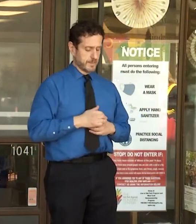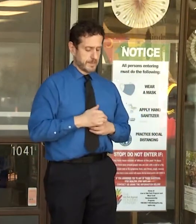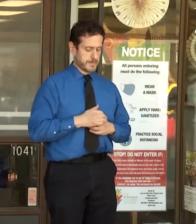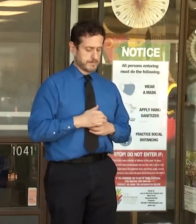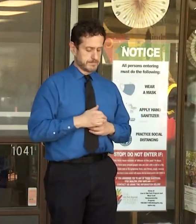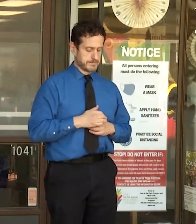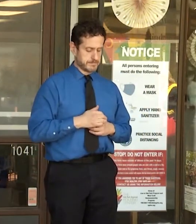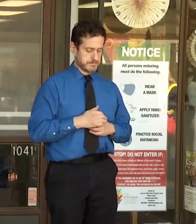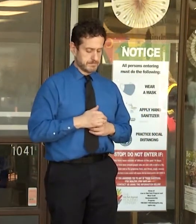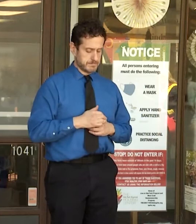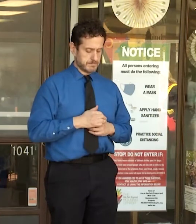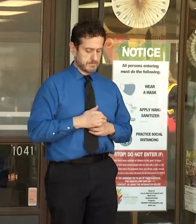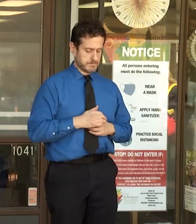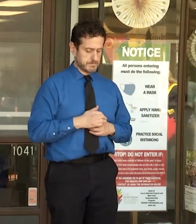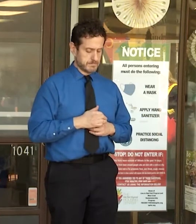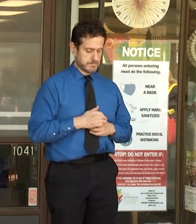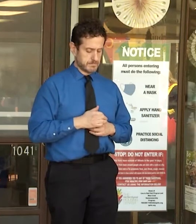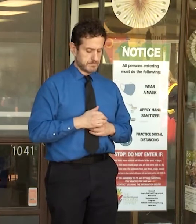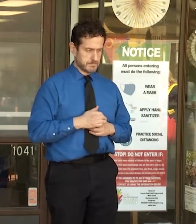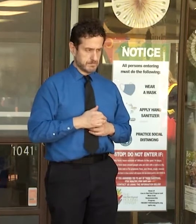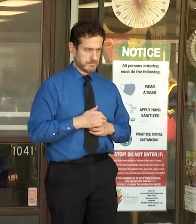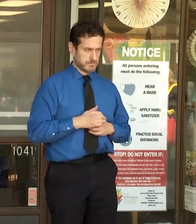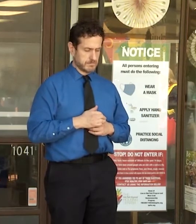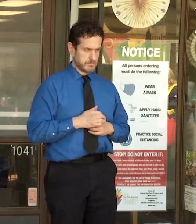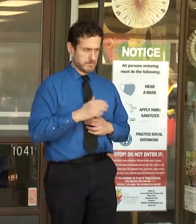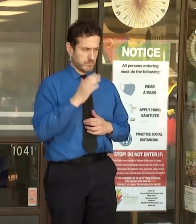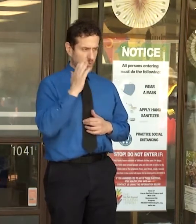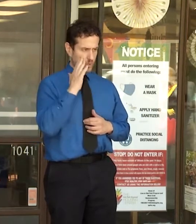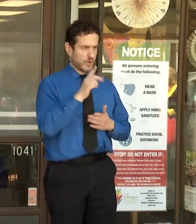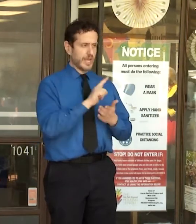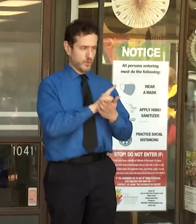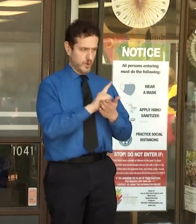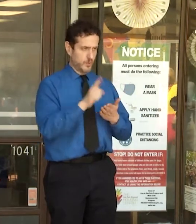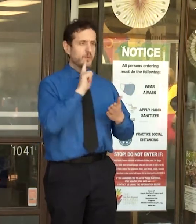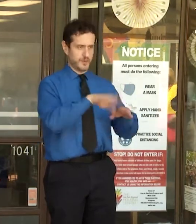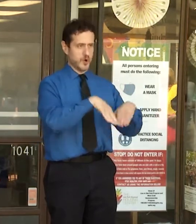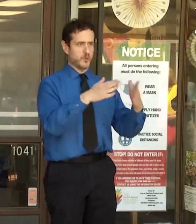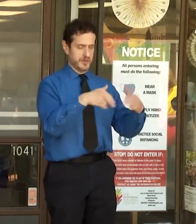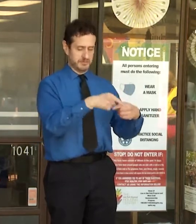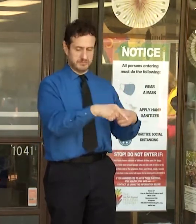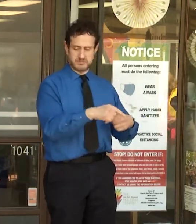it'll be open for a week. It'll be on the Cook County